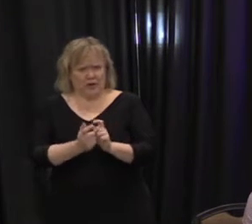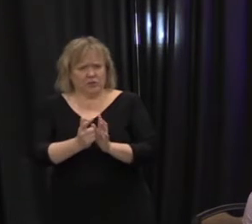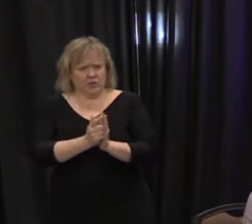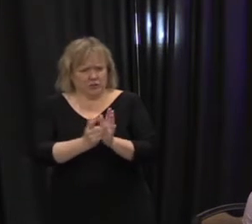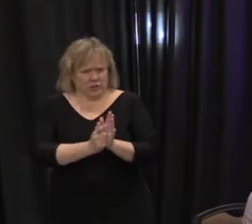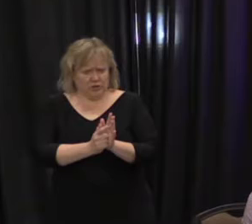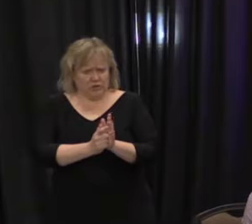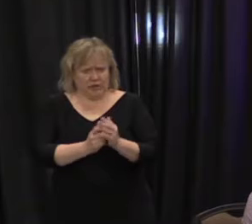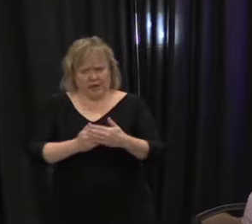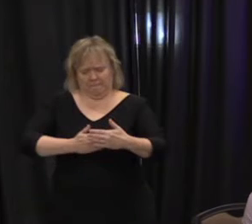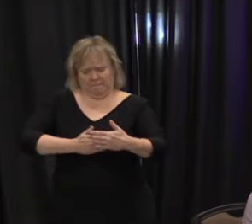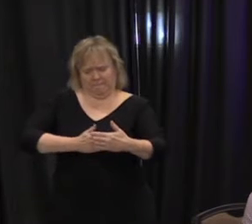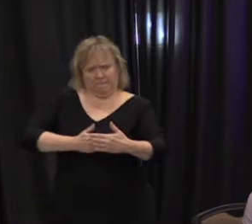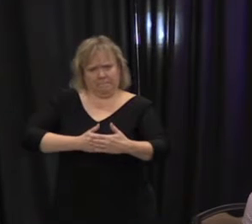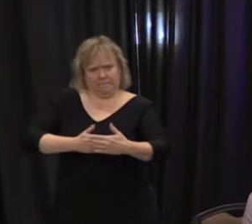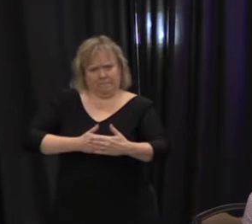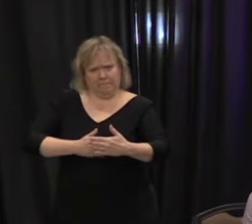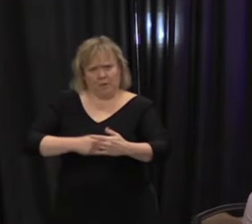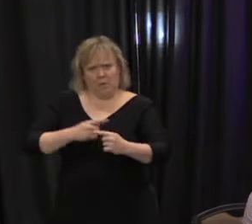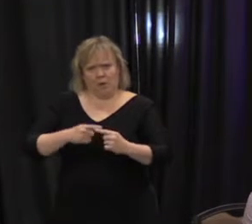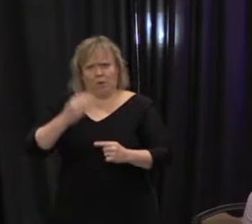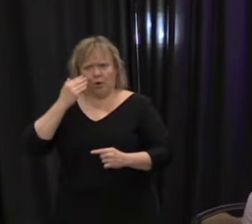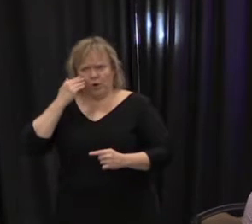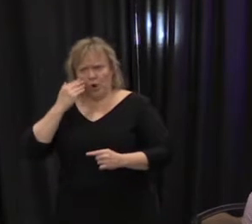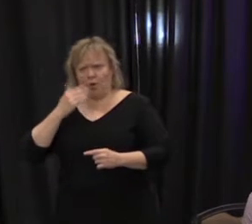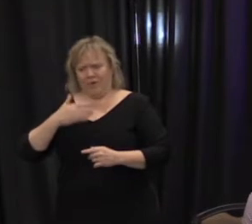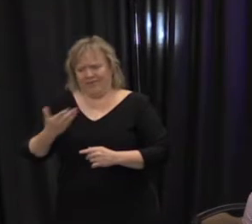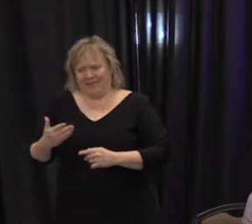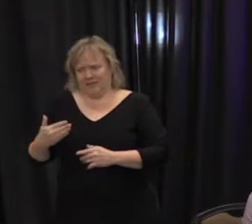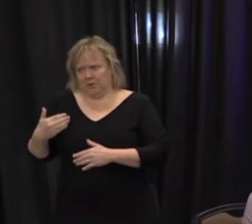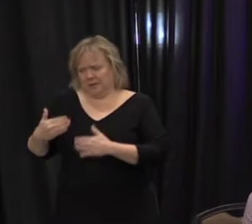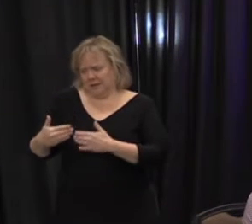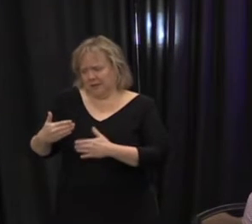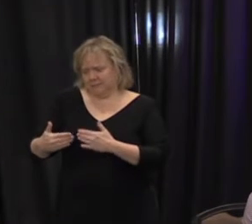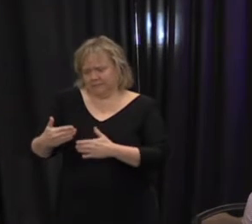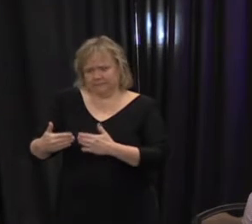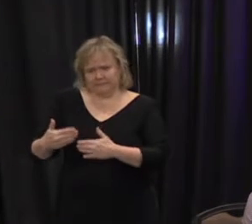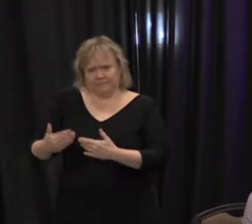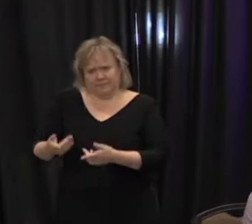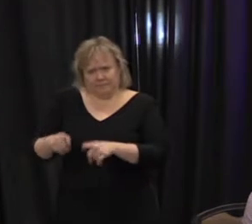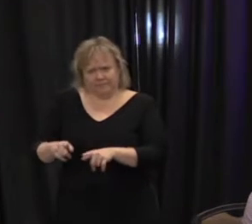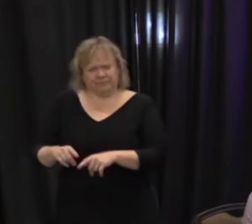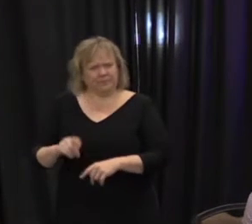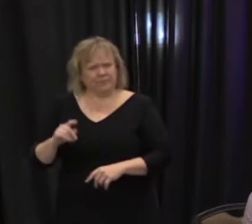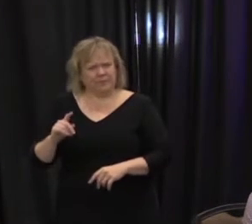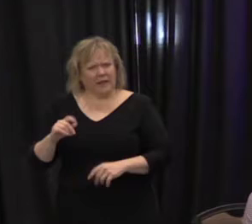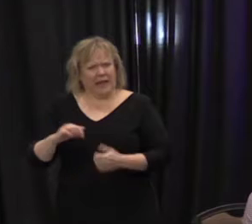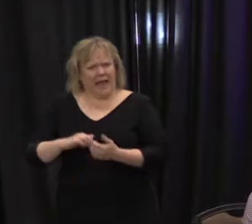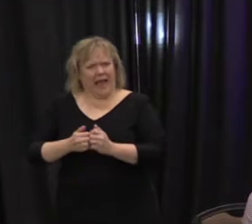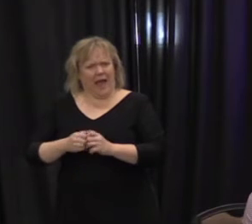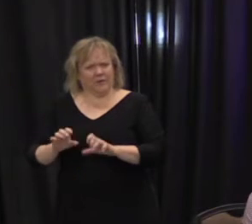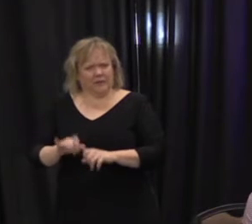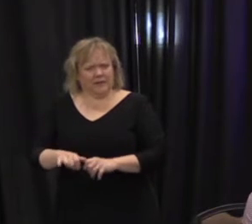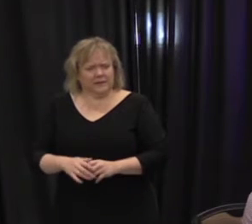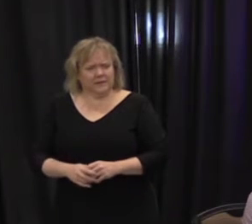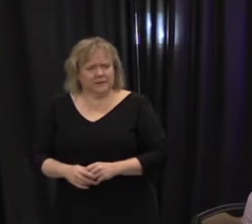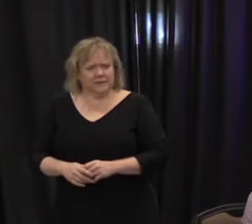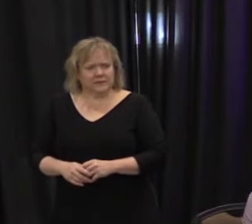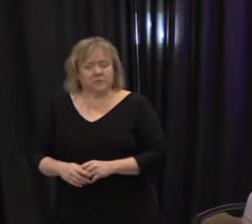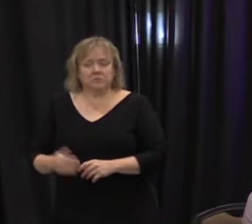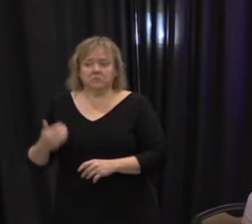potentially devastating legislation coming down the pike, where might they go for that information? There's a